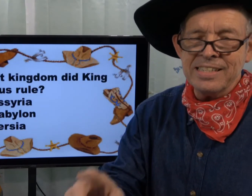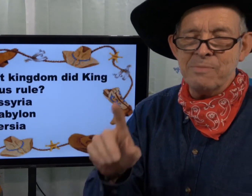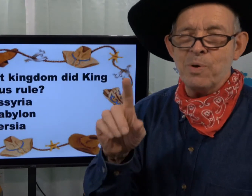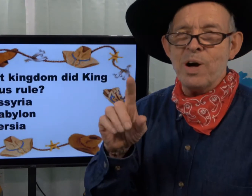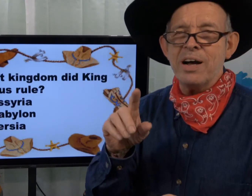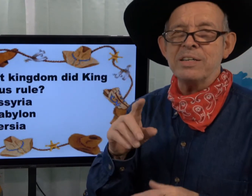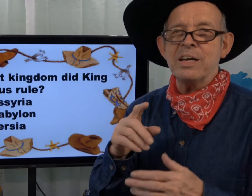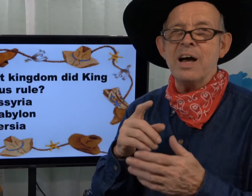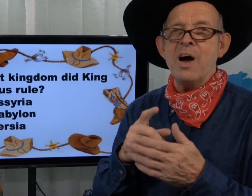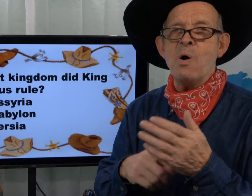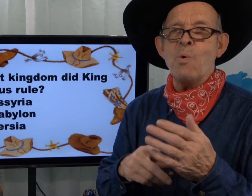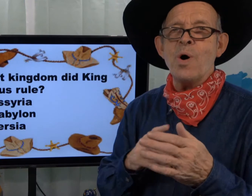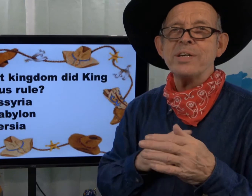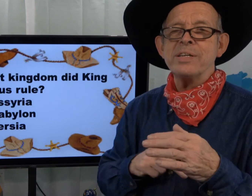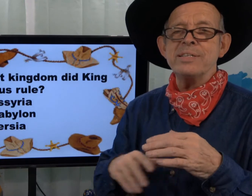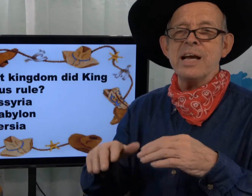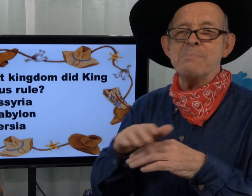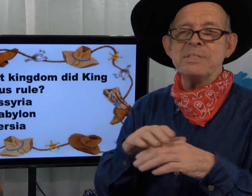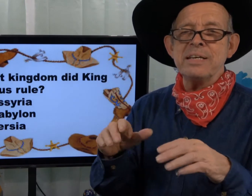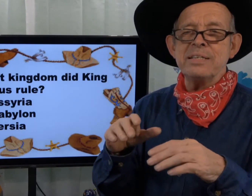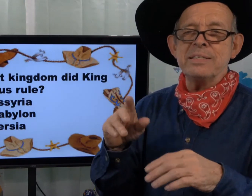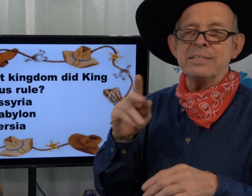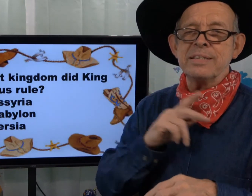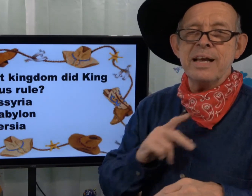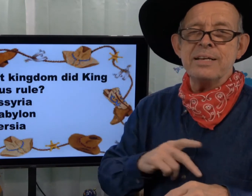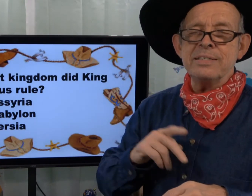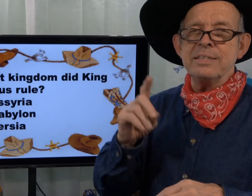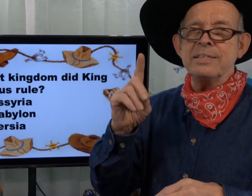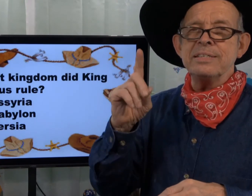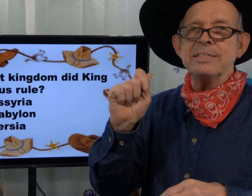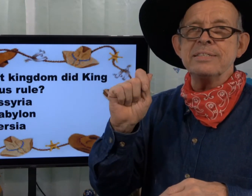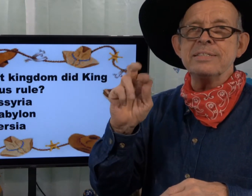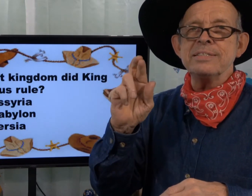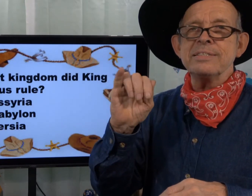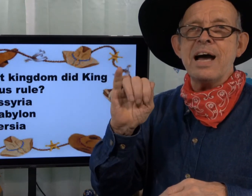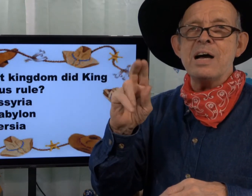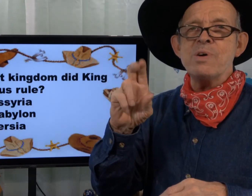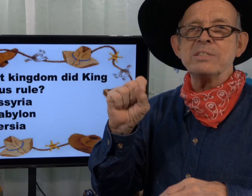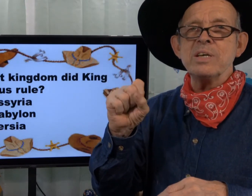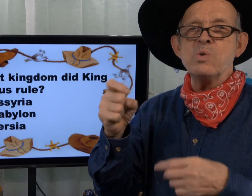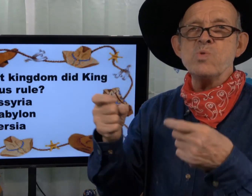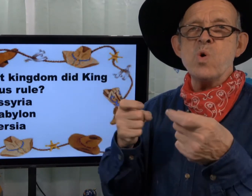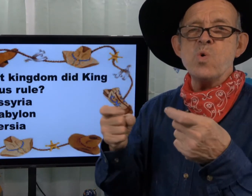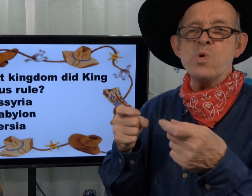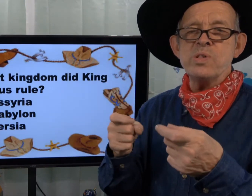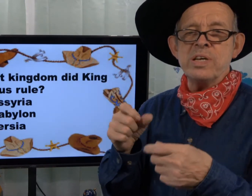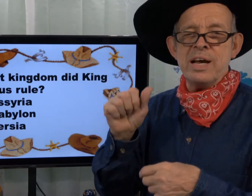Number one, what kingdom did King Cyrus rule?